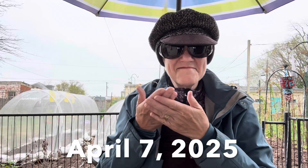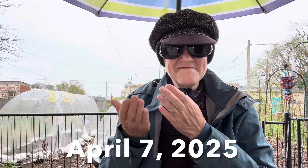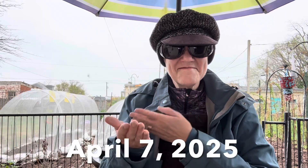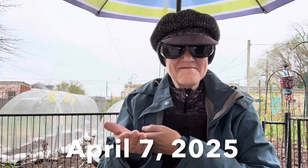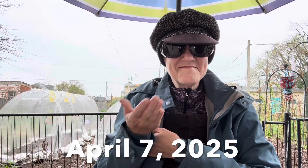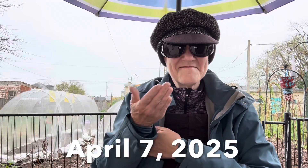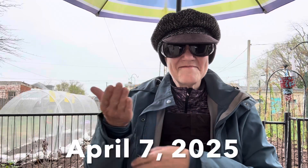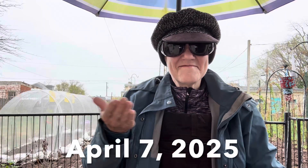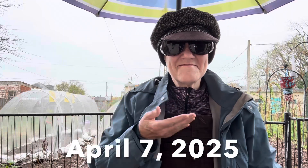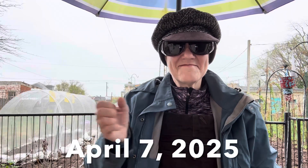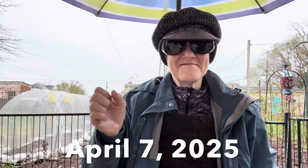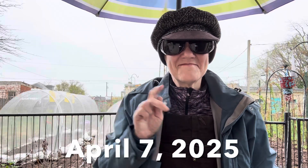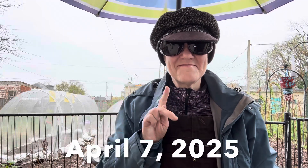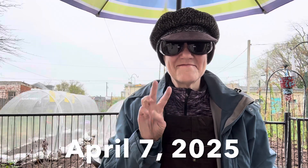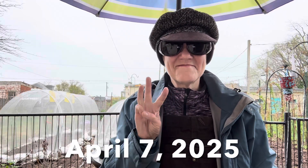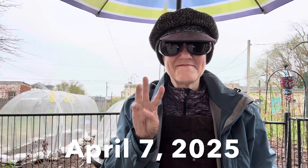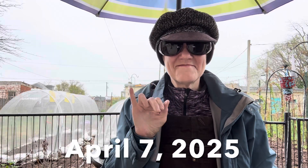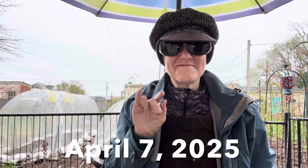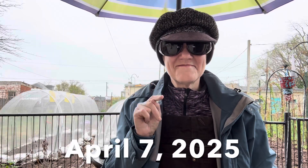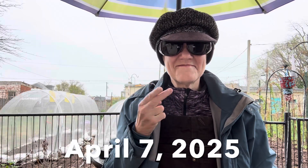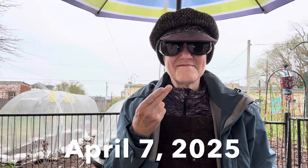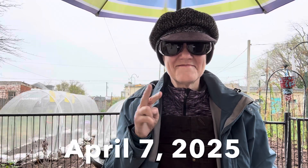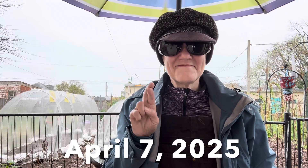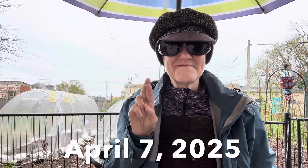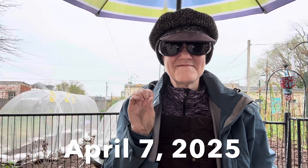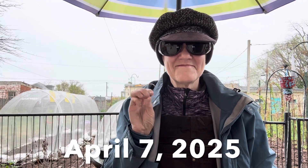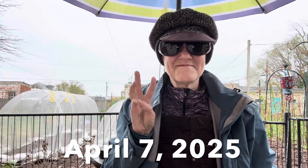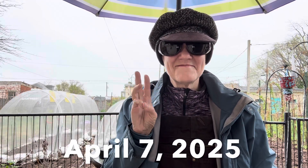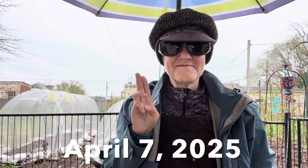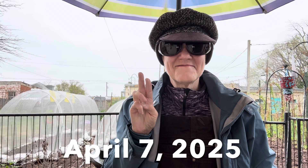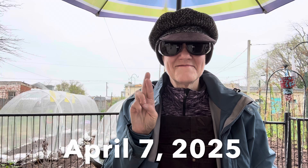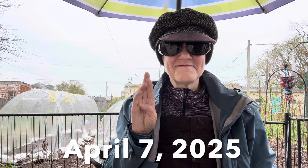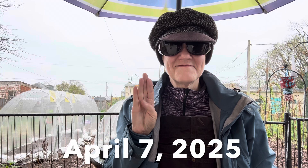Good morning and welcome back to Withrow Urban Homestead.